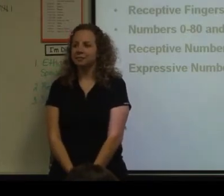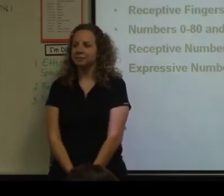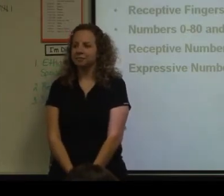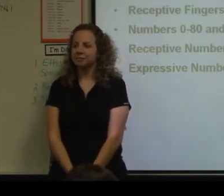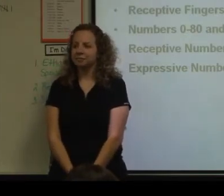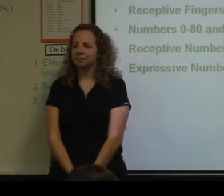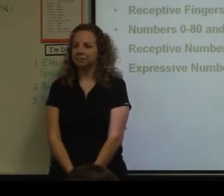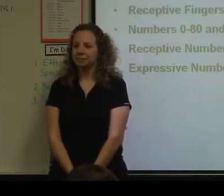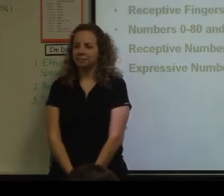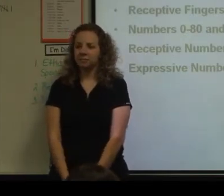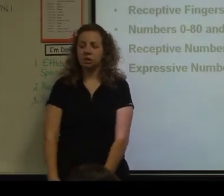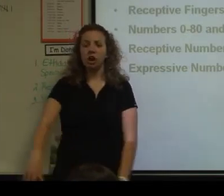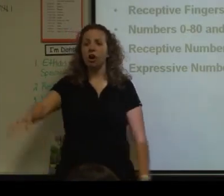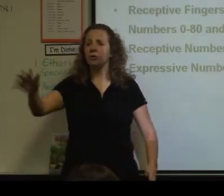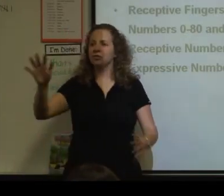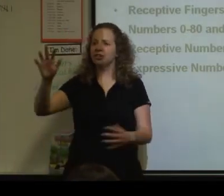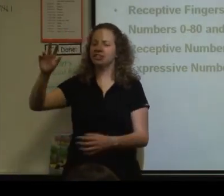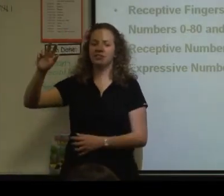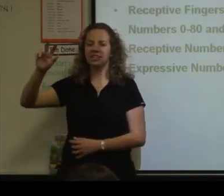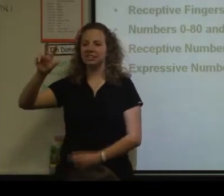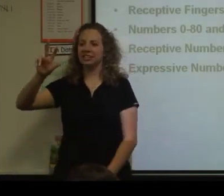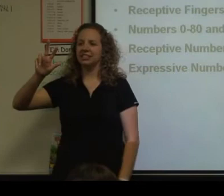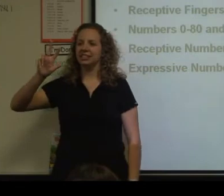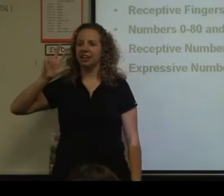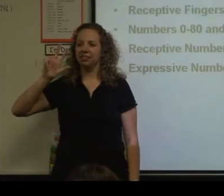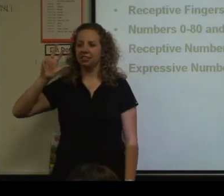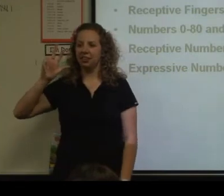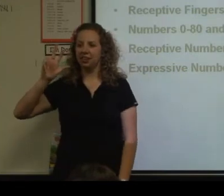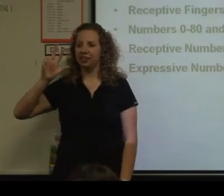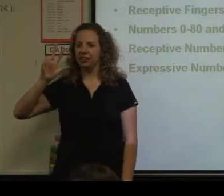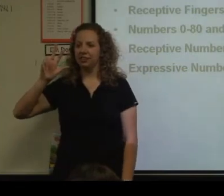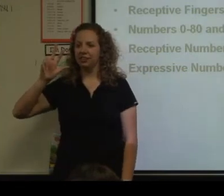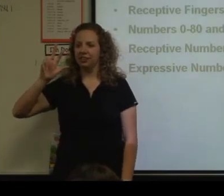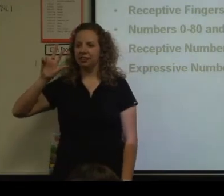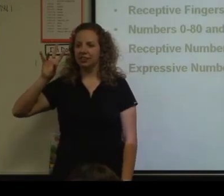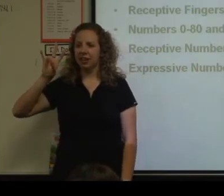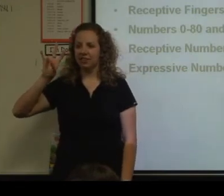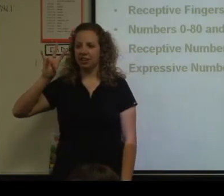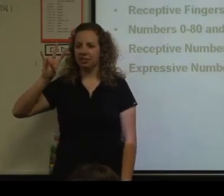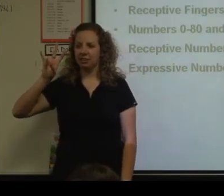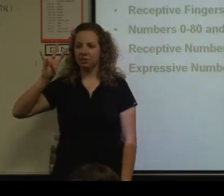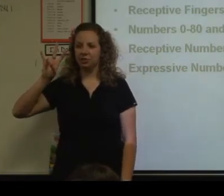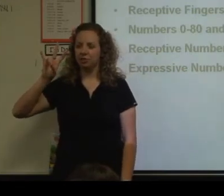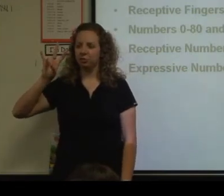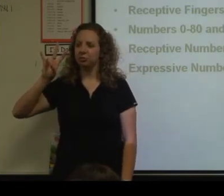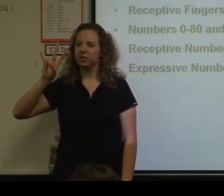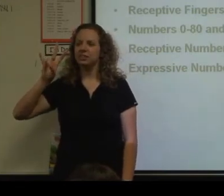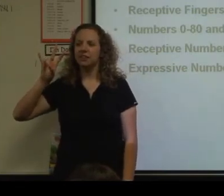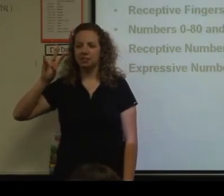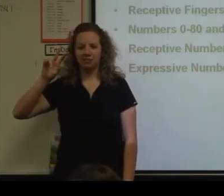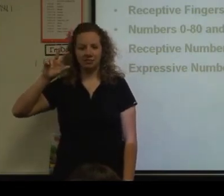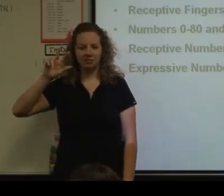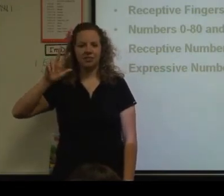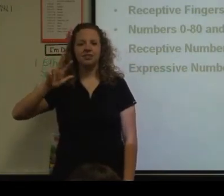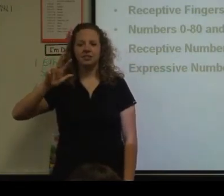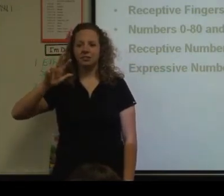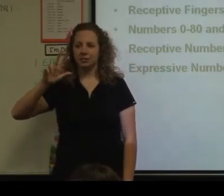the 37. Oh, 37. I didn't say it, did I? 37. So you just do 37. Okay,